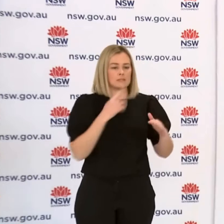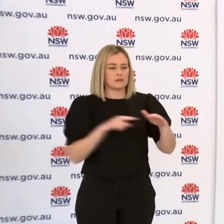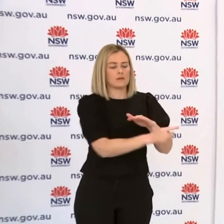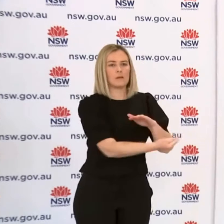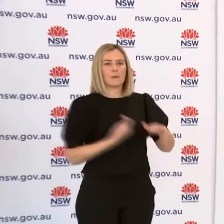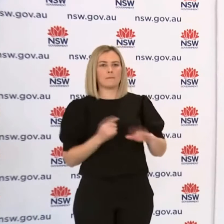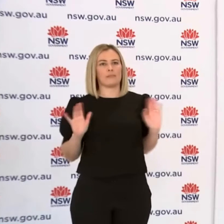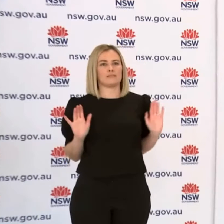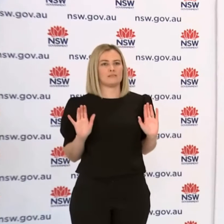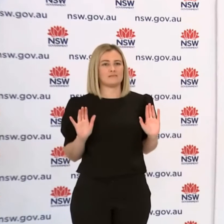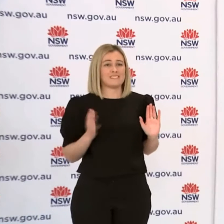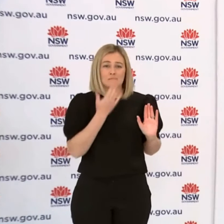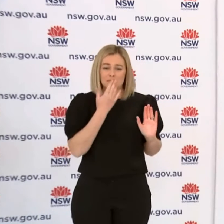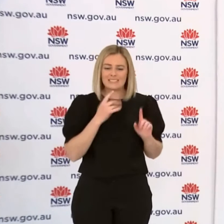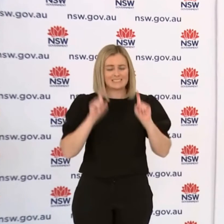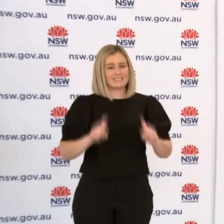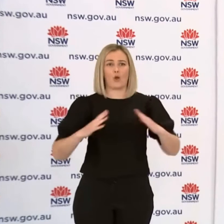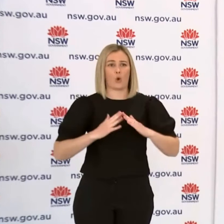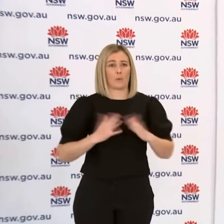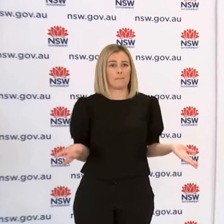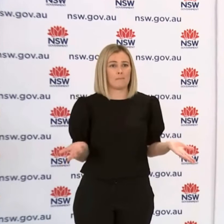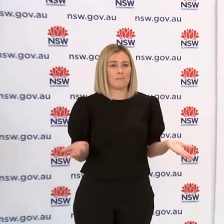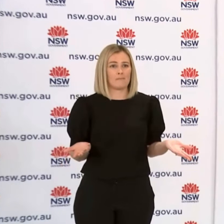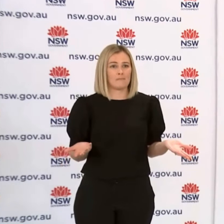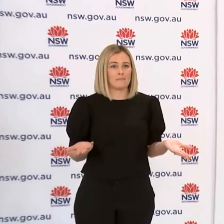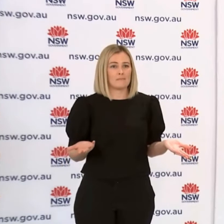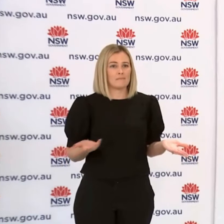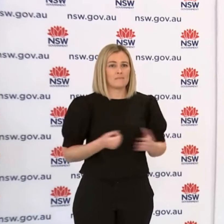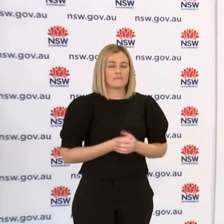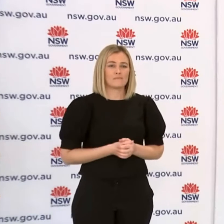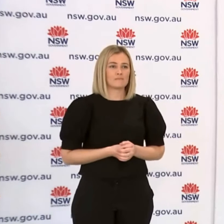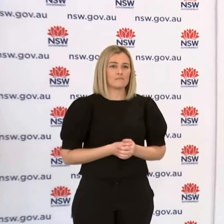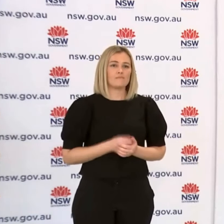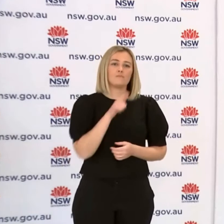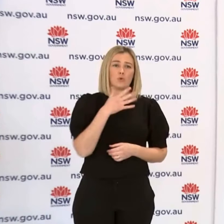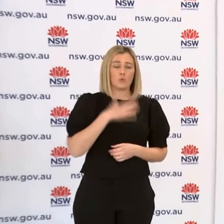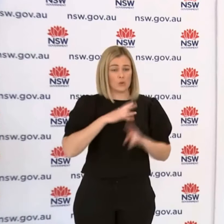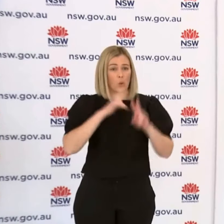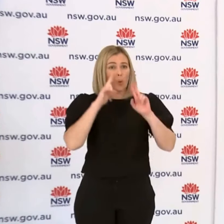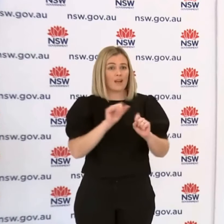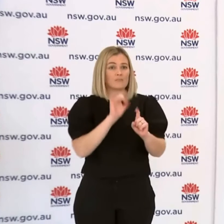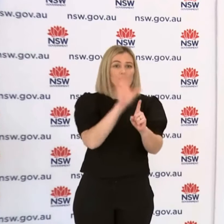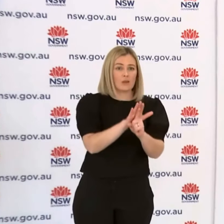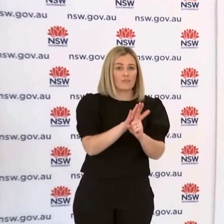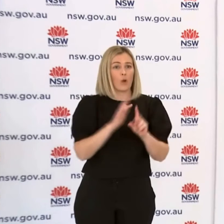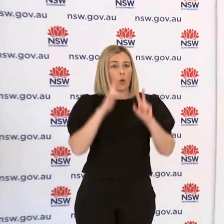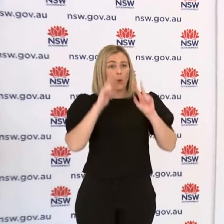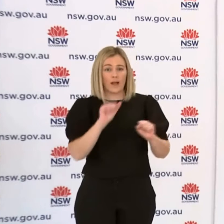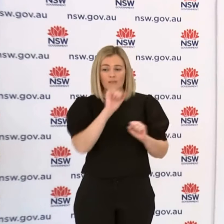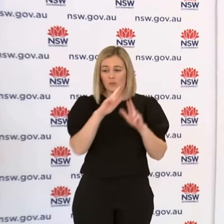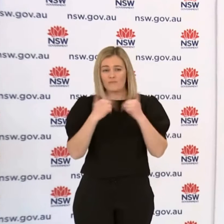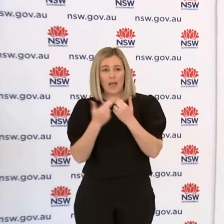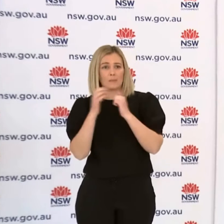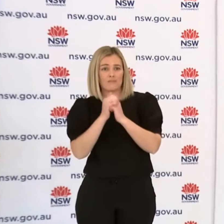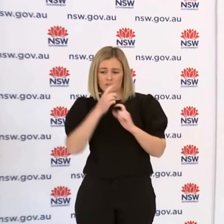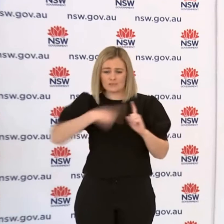home. And that is the biggest thing you can do for all of us and for yourself to make sure that we beat this Delta virus